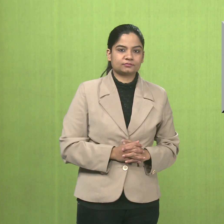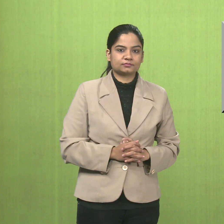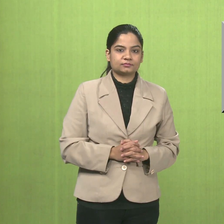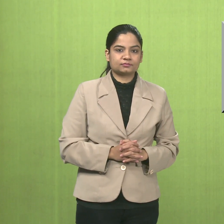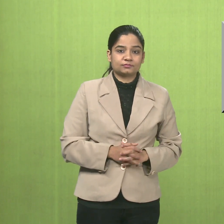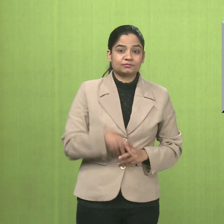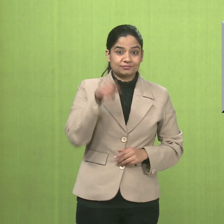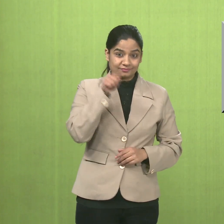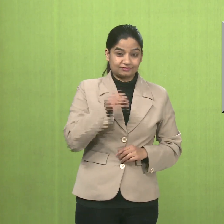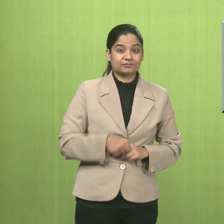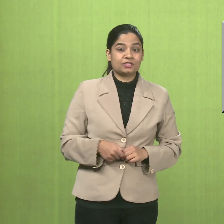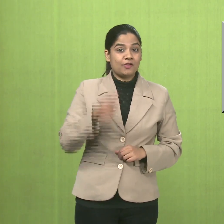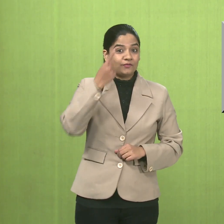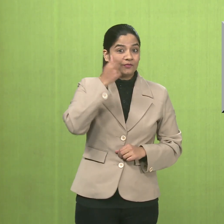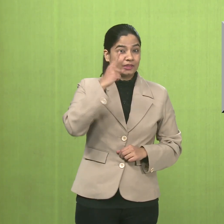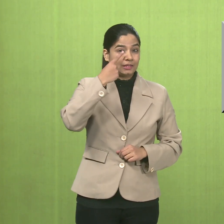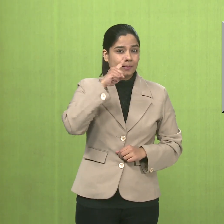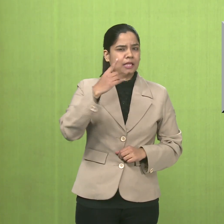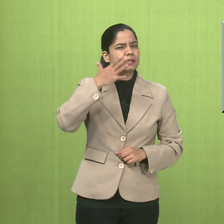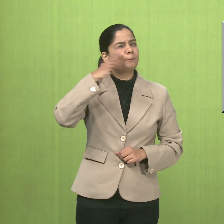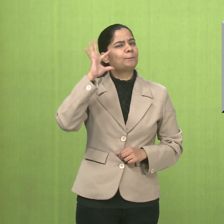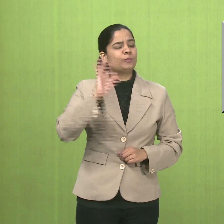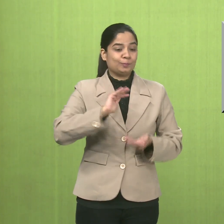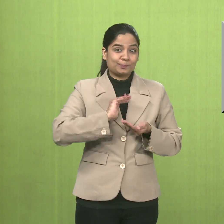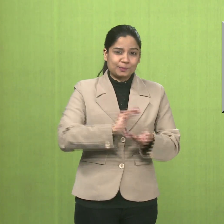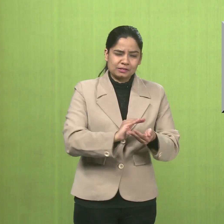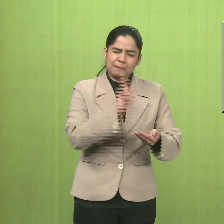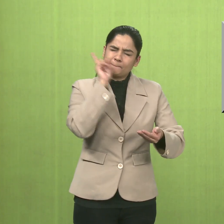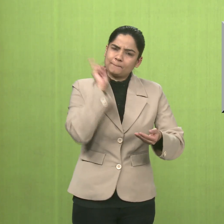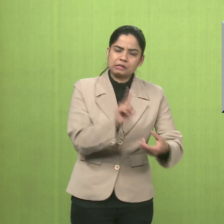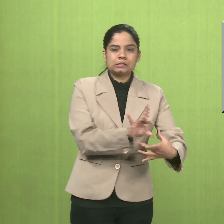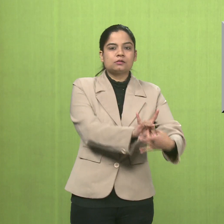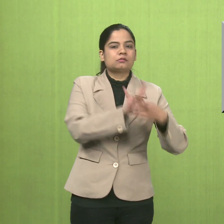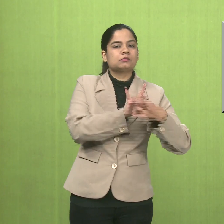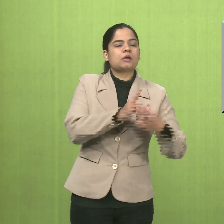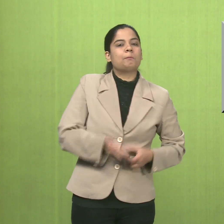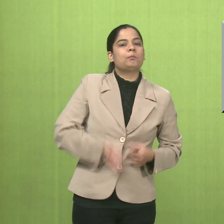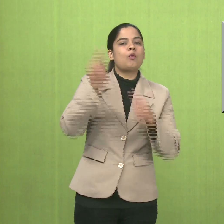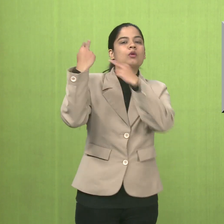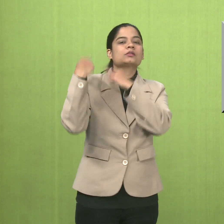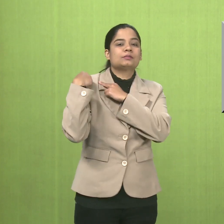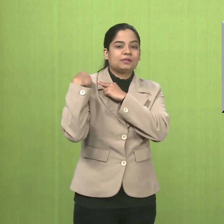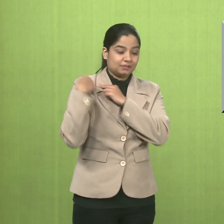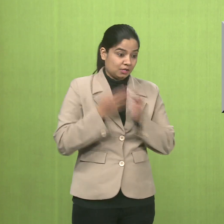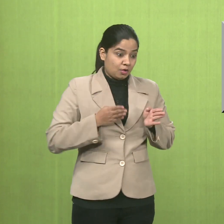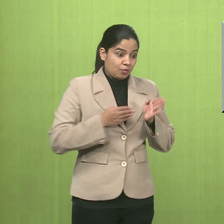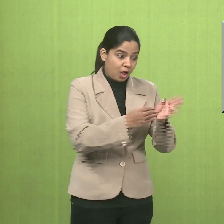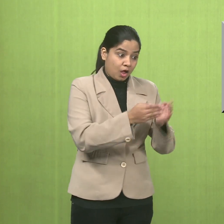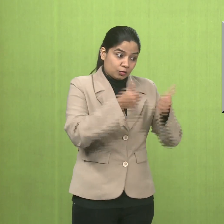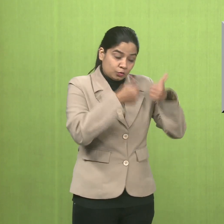organizations. Second is parents. It's very important that parents must spend time with their children. They discuss